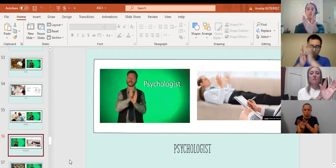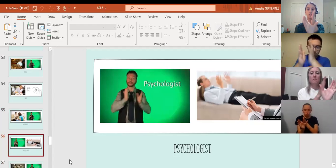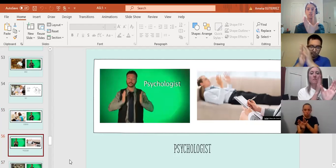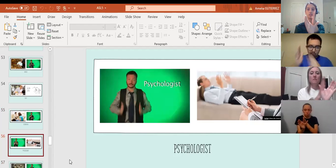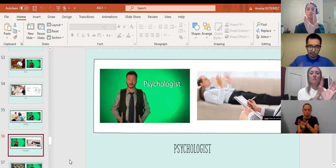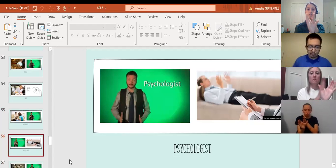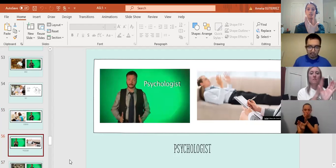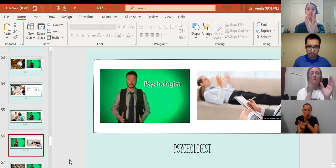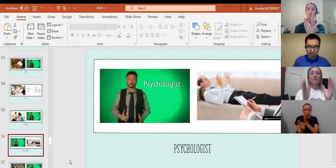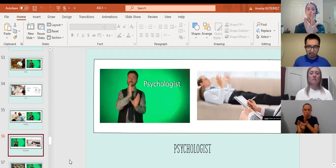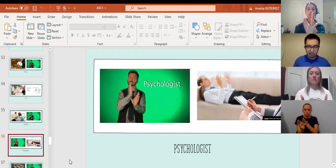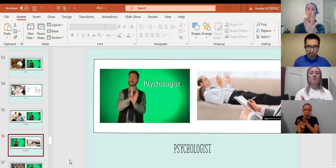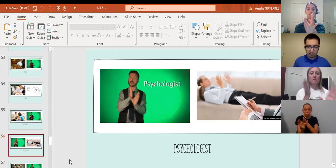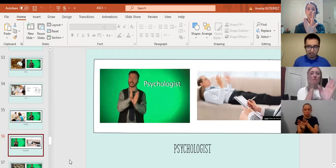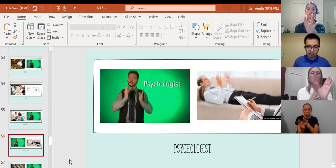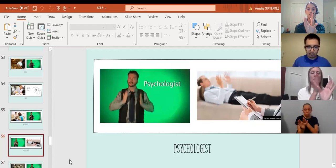Psychologist.